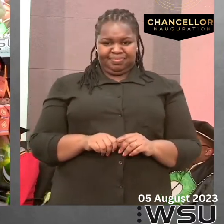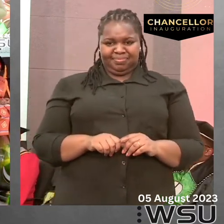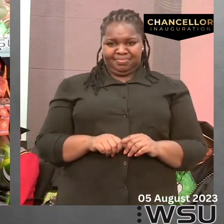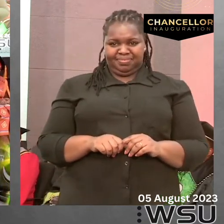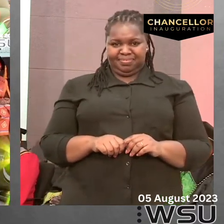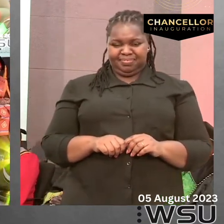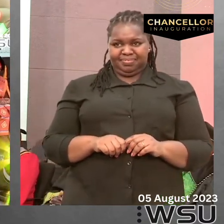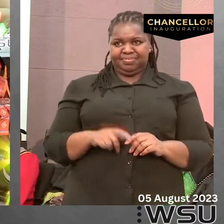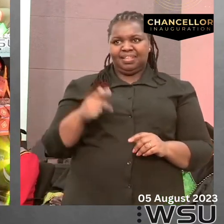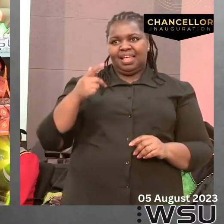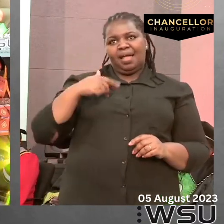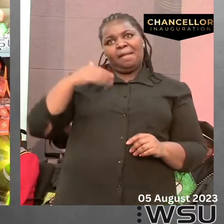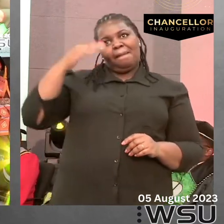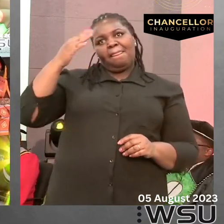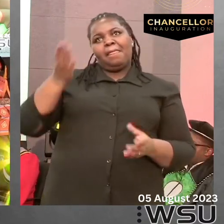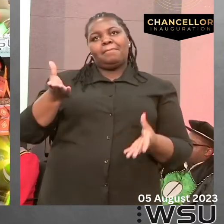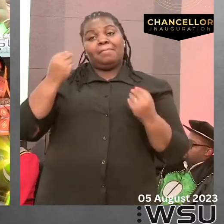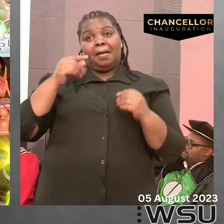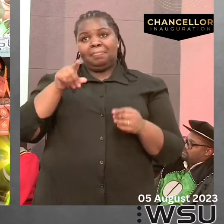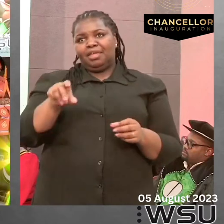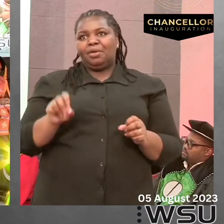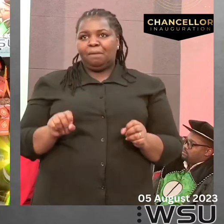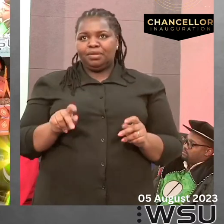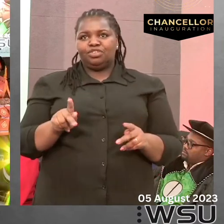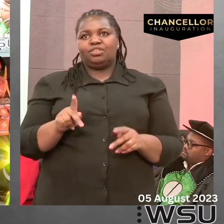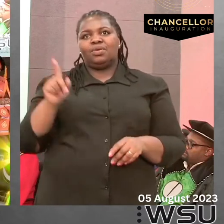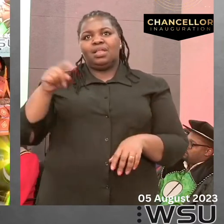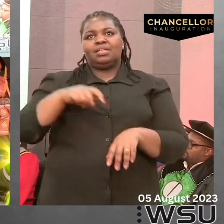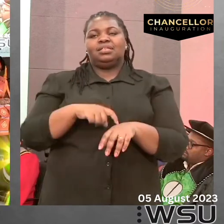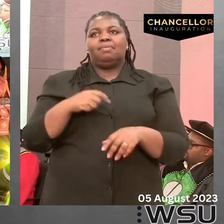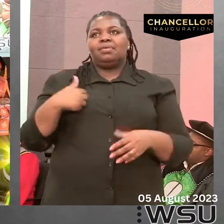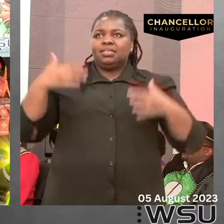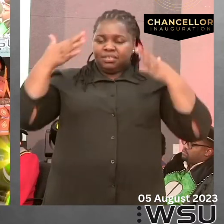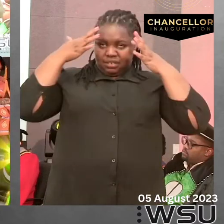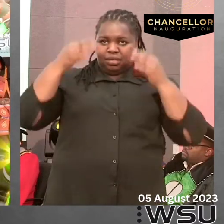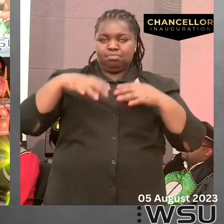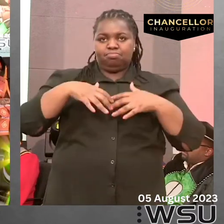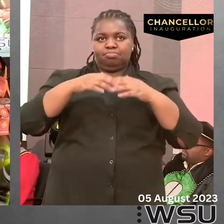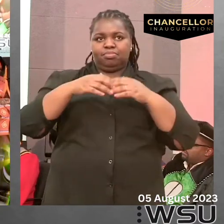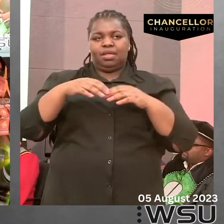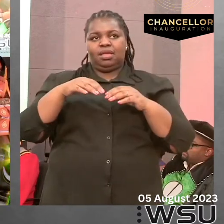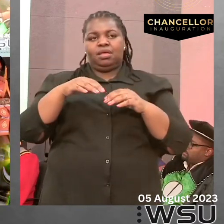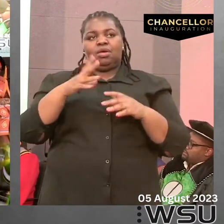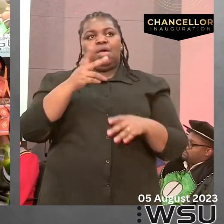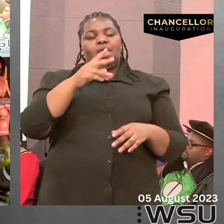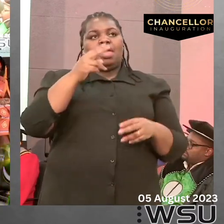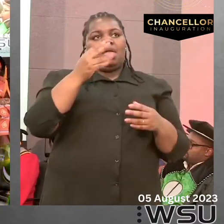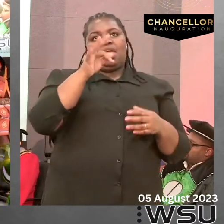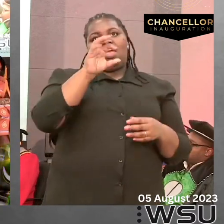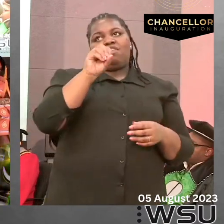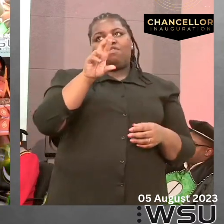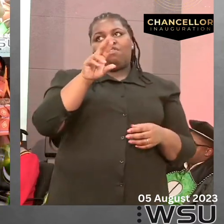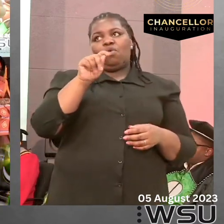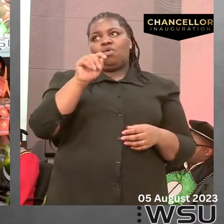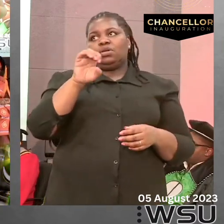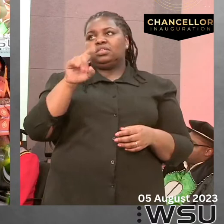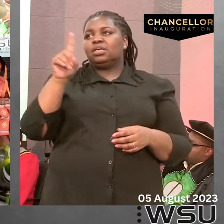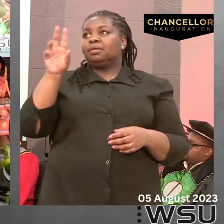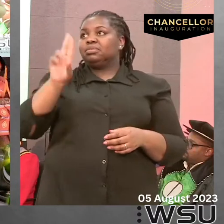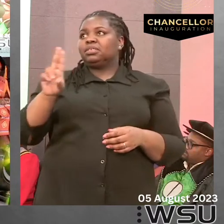So I grabbed the opportunity when it was decided to open a branch of the University of Fort Hare in Mthatha. I